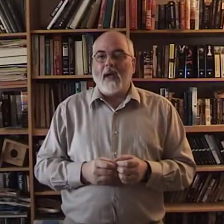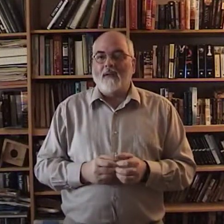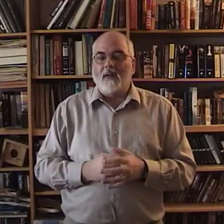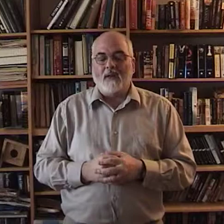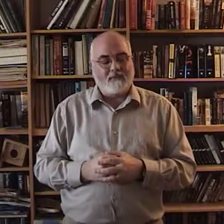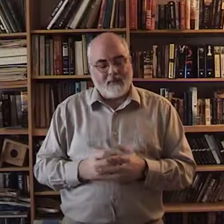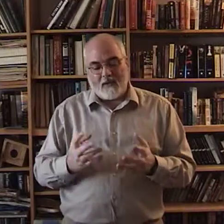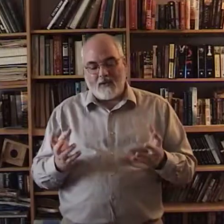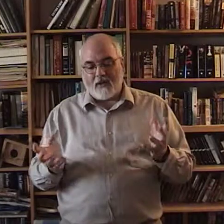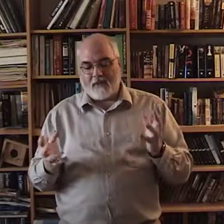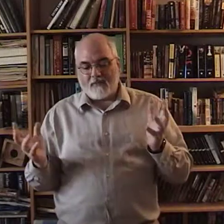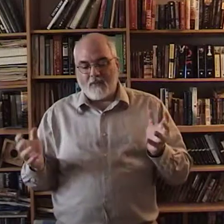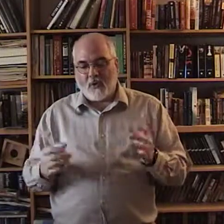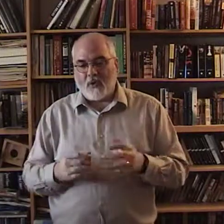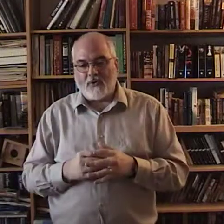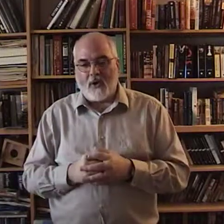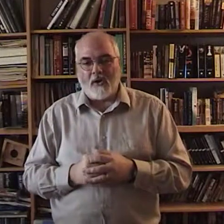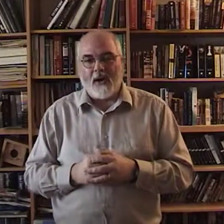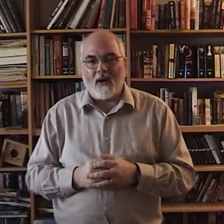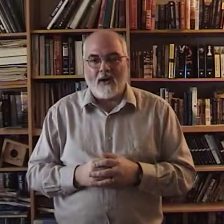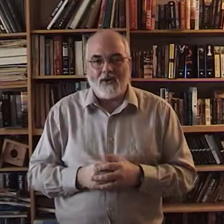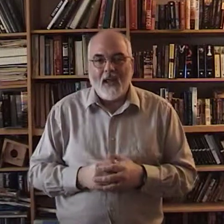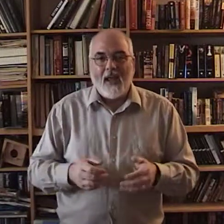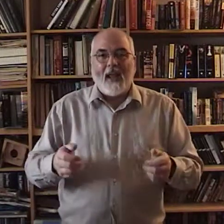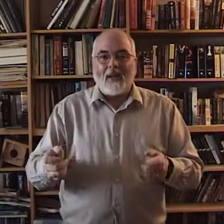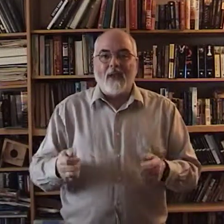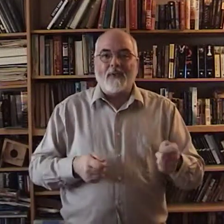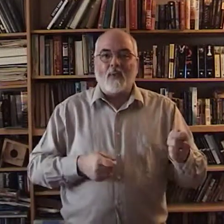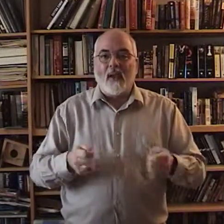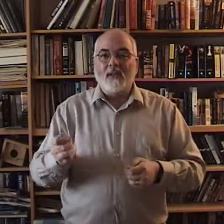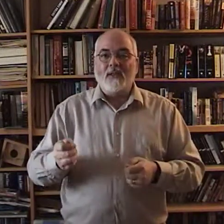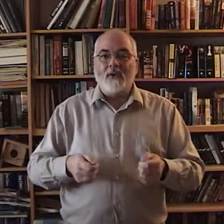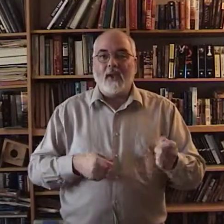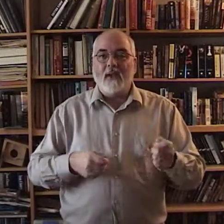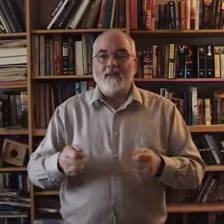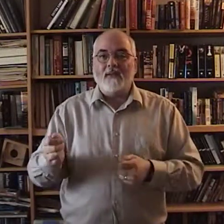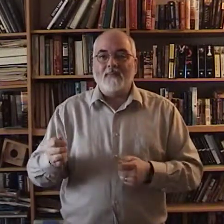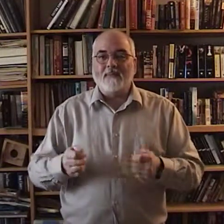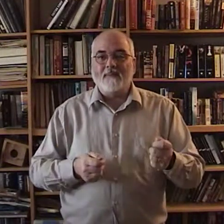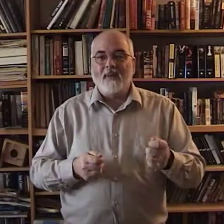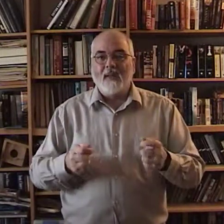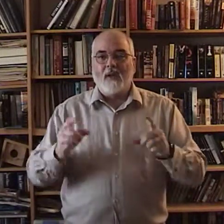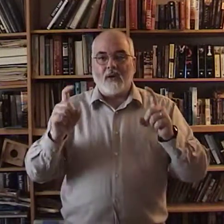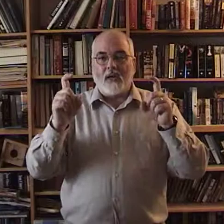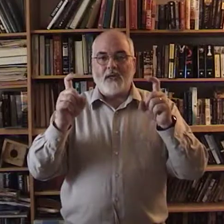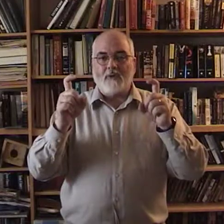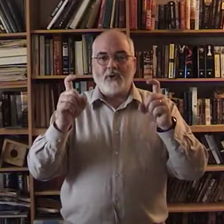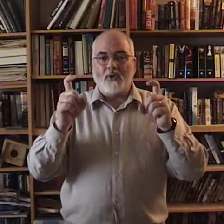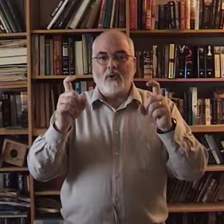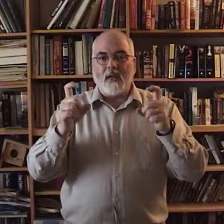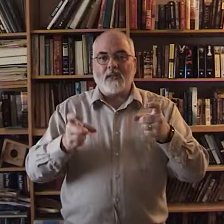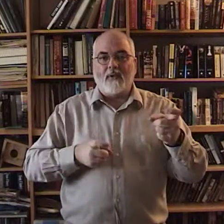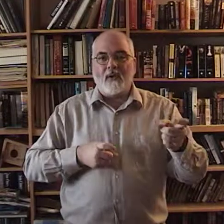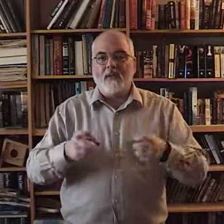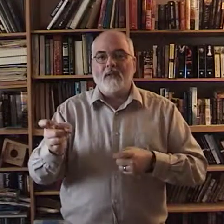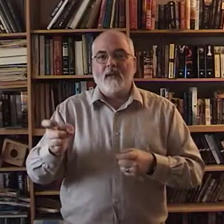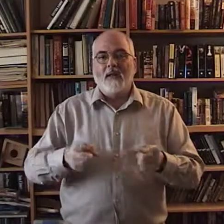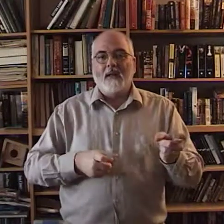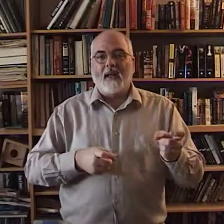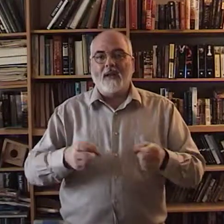of a horse-drawn carriage, and you got the reins in your hand, okay, but you do it with X fingers, and